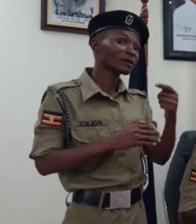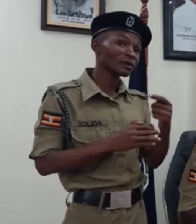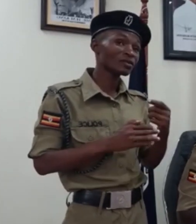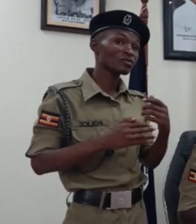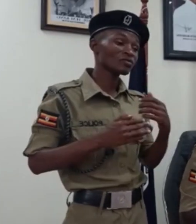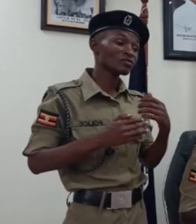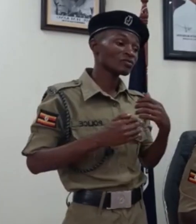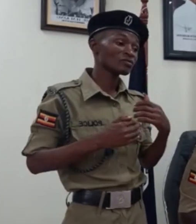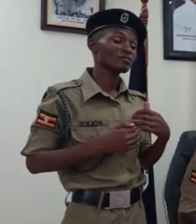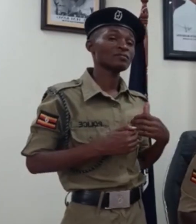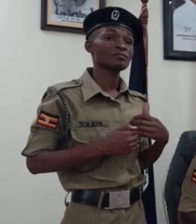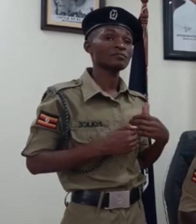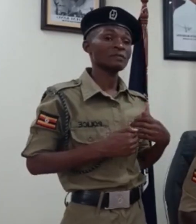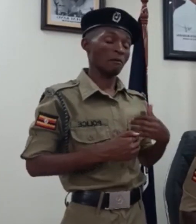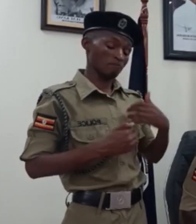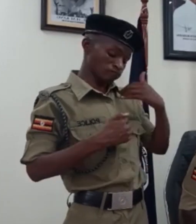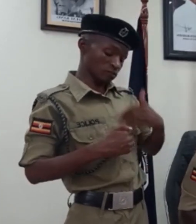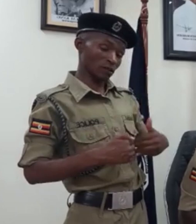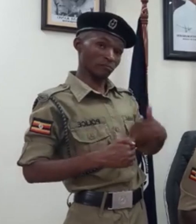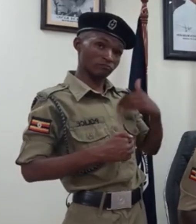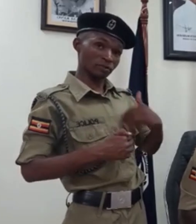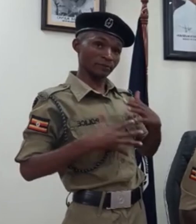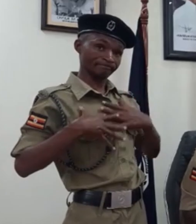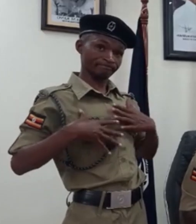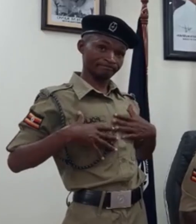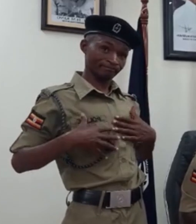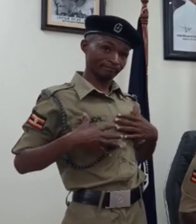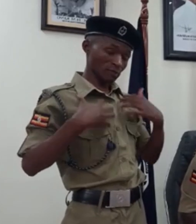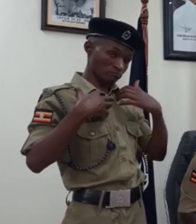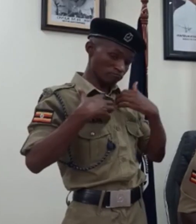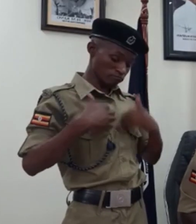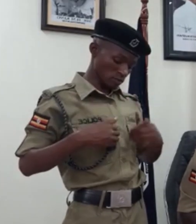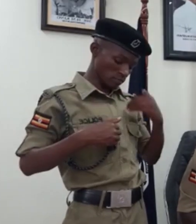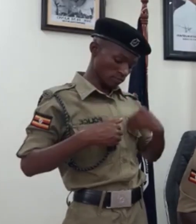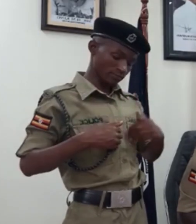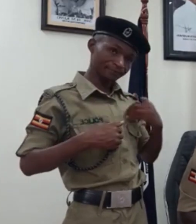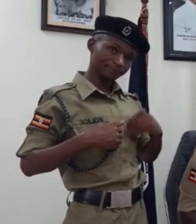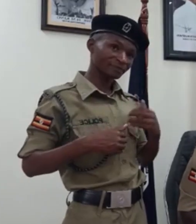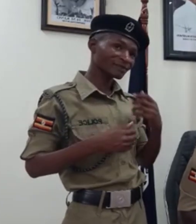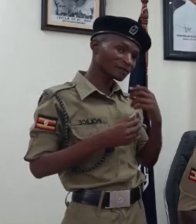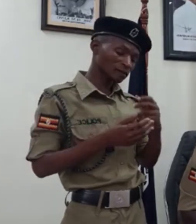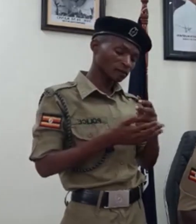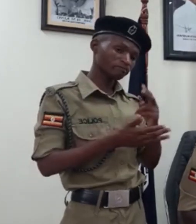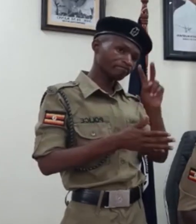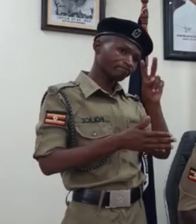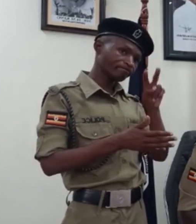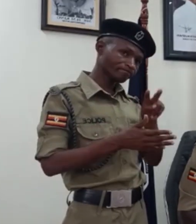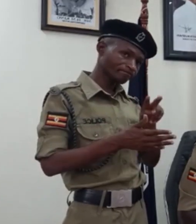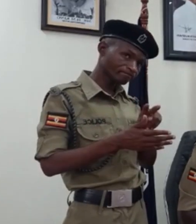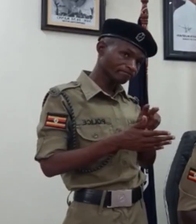baasanga ogutundutundu ogw'omusaayi ogwekutte ne beeyongerayo